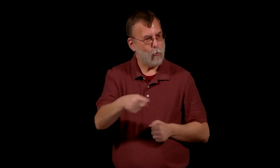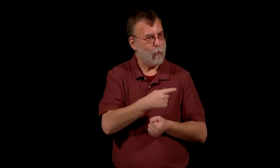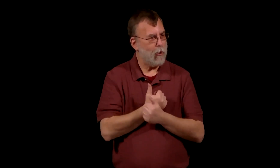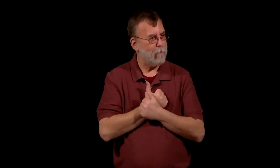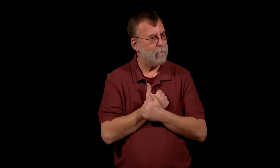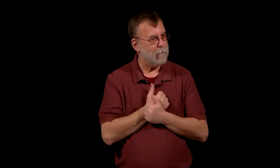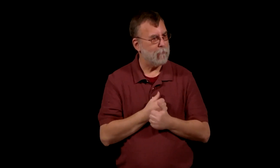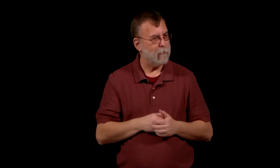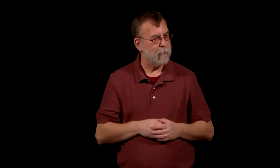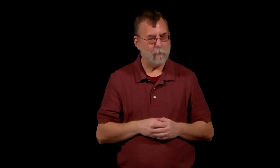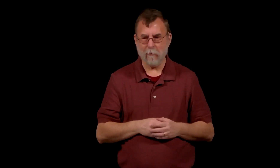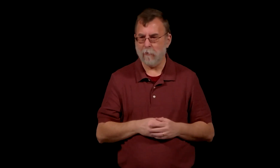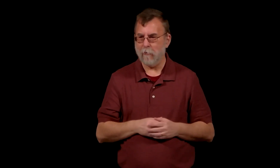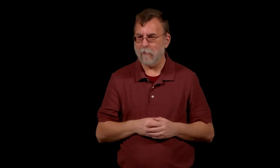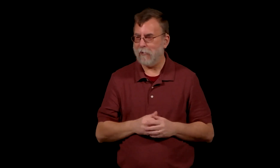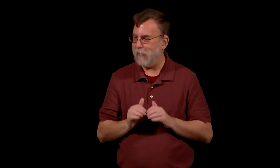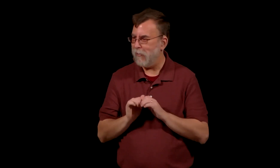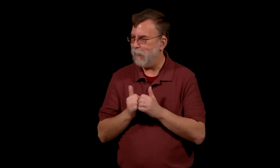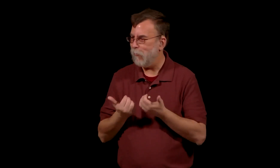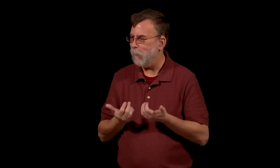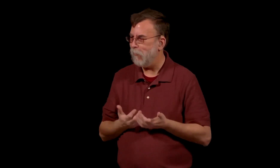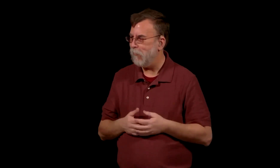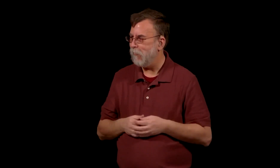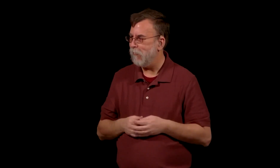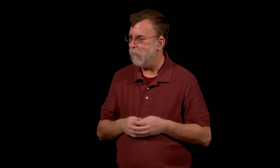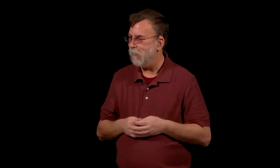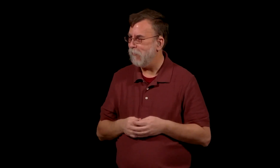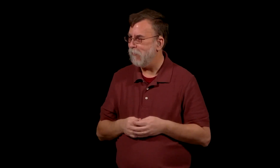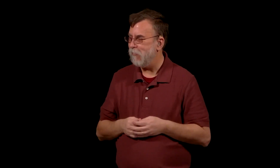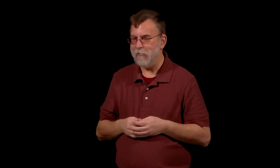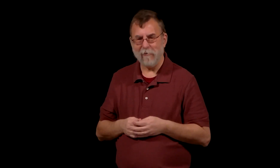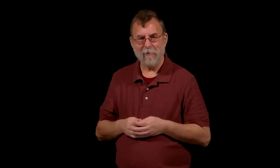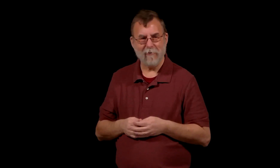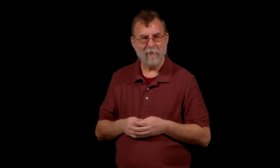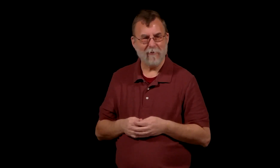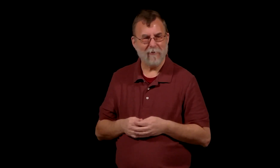conflict with someone, how do you love that person? How?